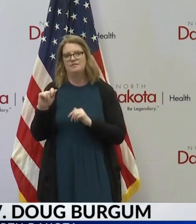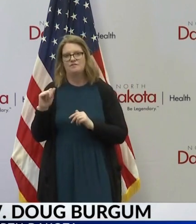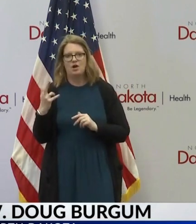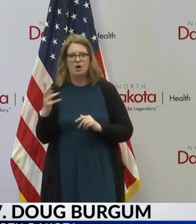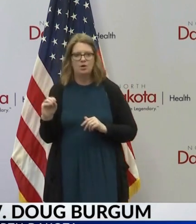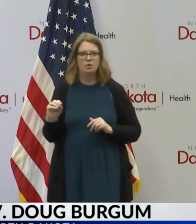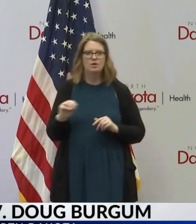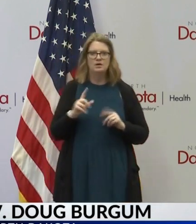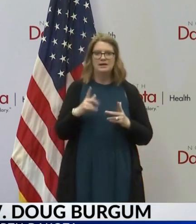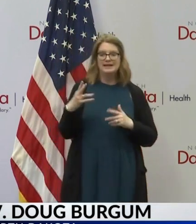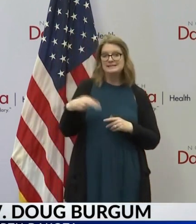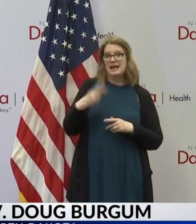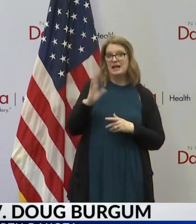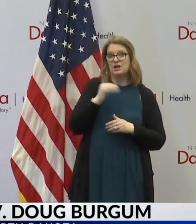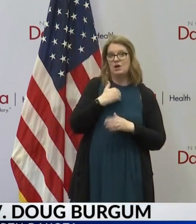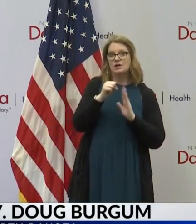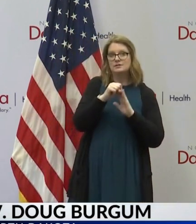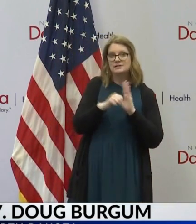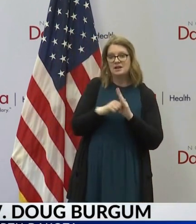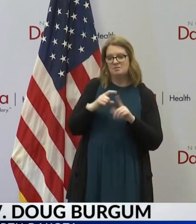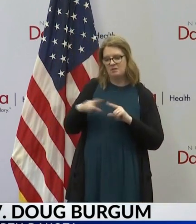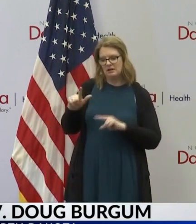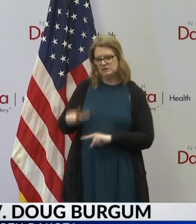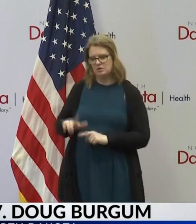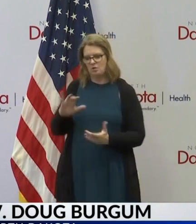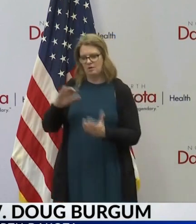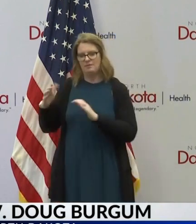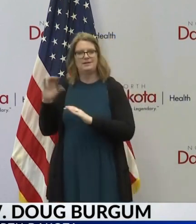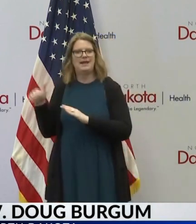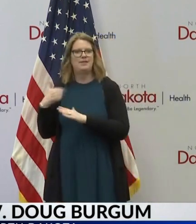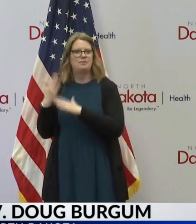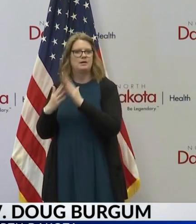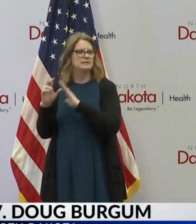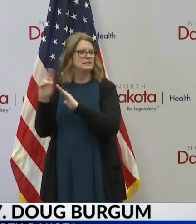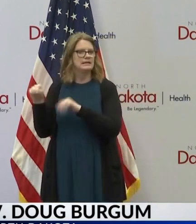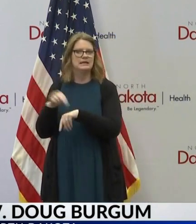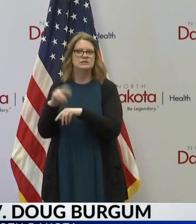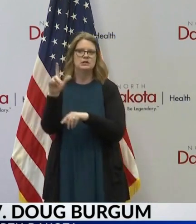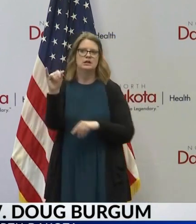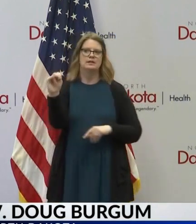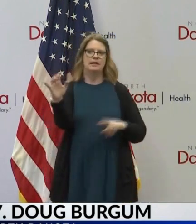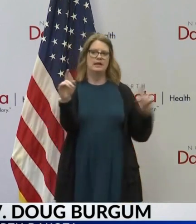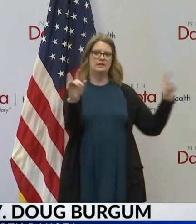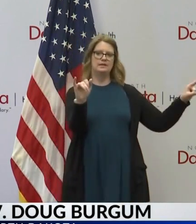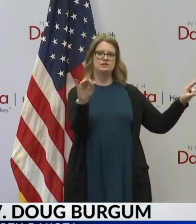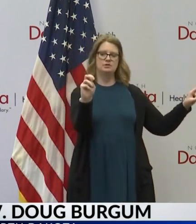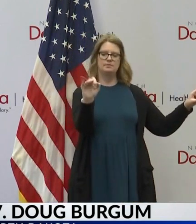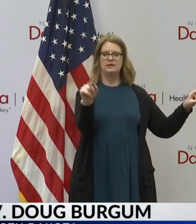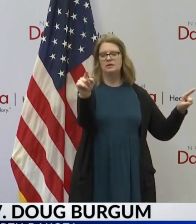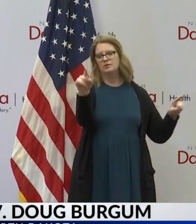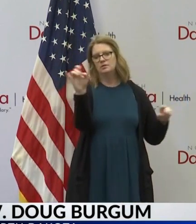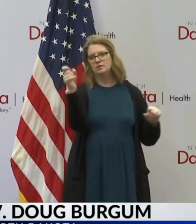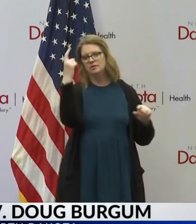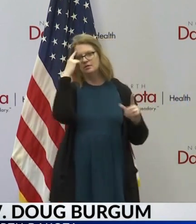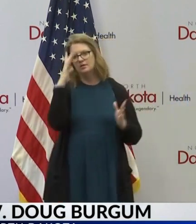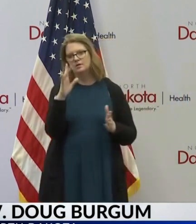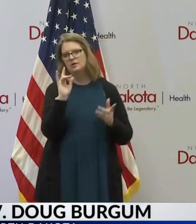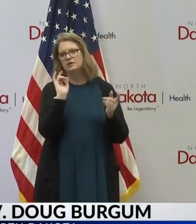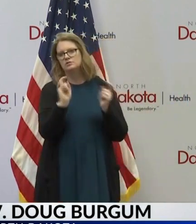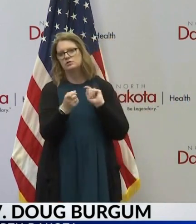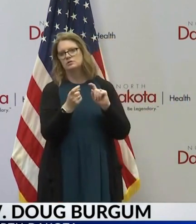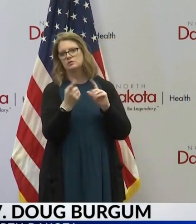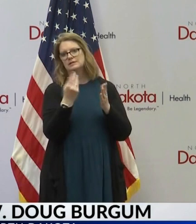to many parts of our nation. Okay, I'm going Lane and then Jeremy. Governor, in reference to your changes